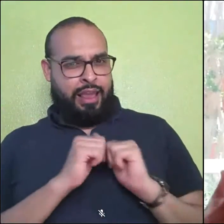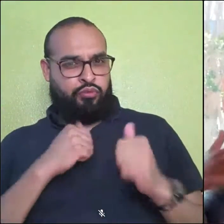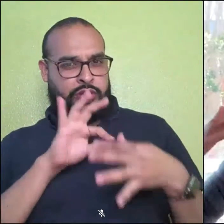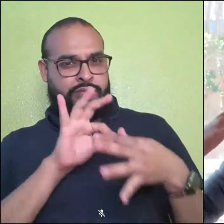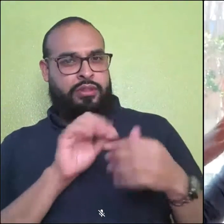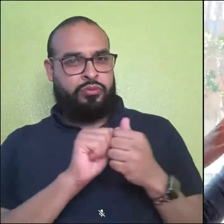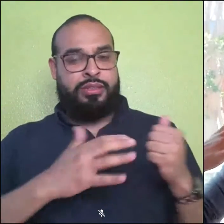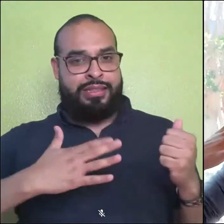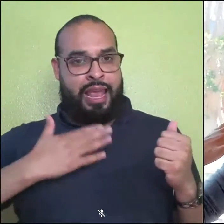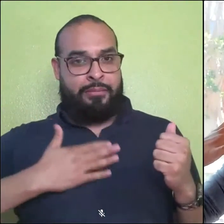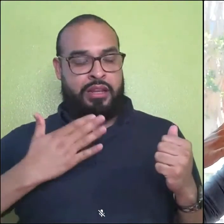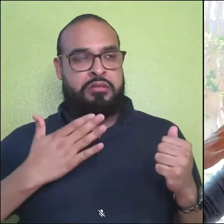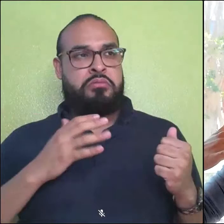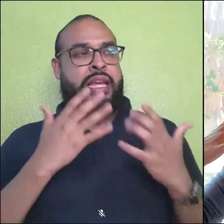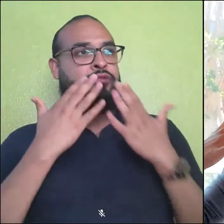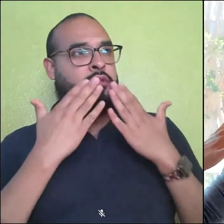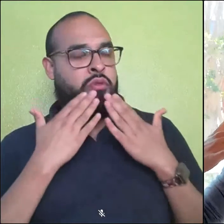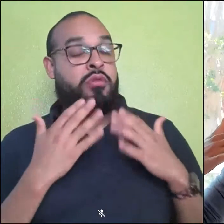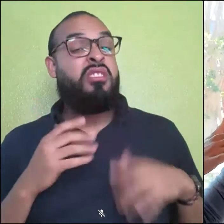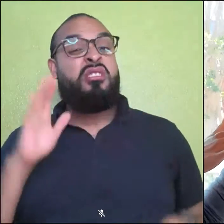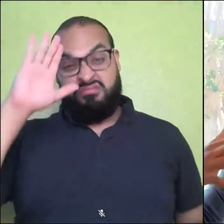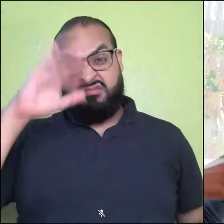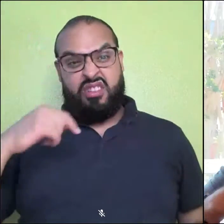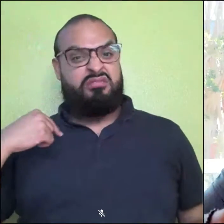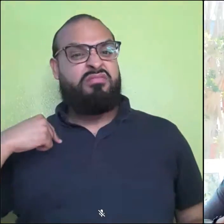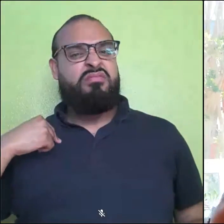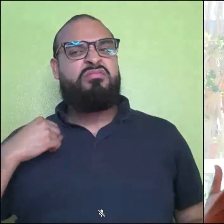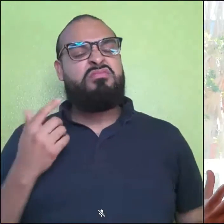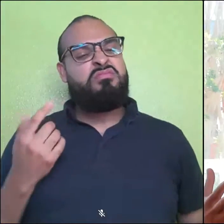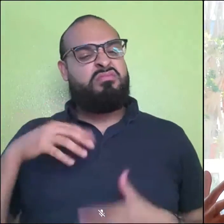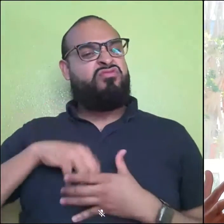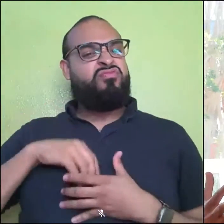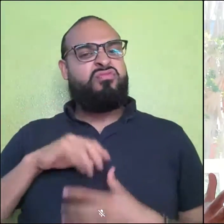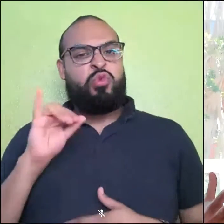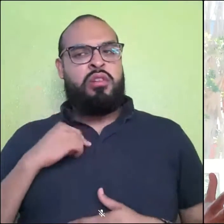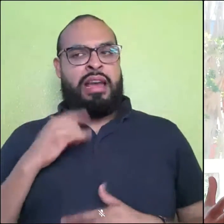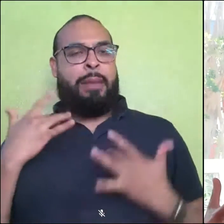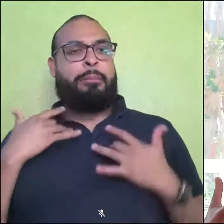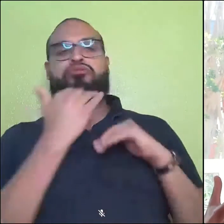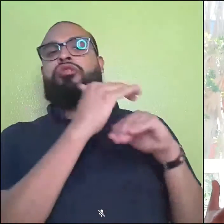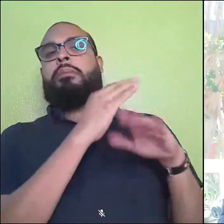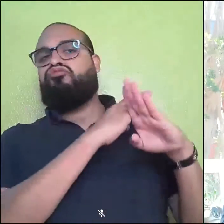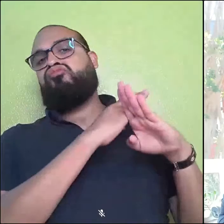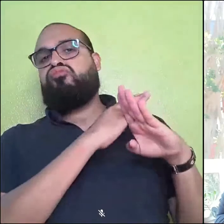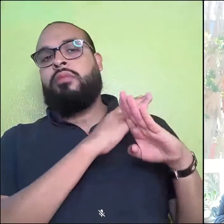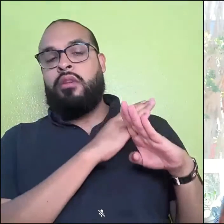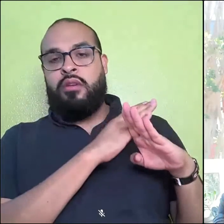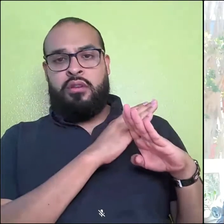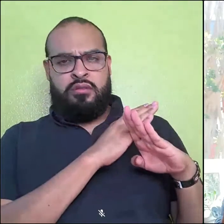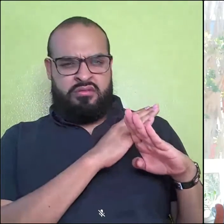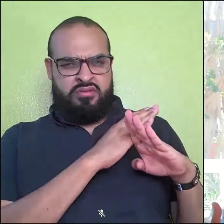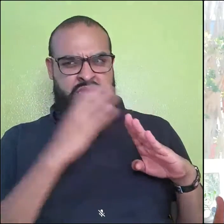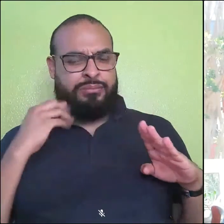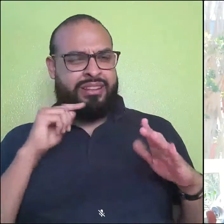feelings, there's a part of me that limits my capacity to feel these positive emotions because I was never